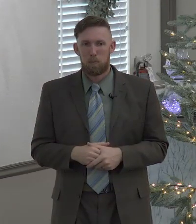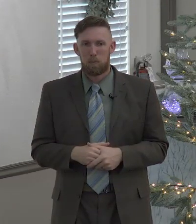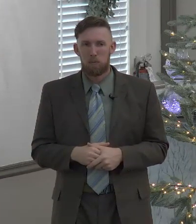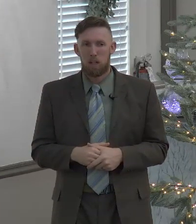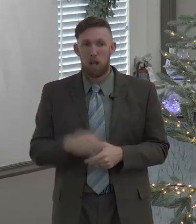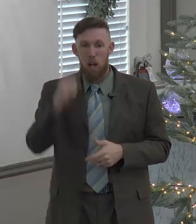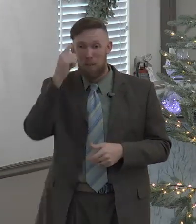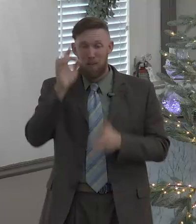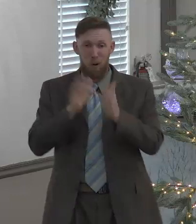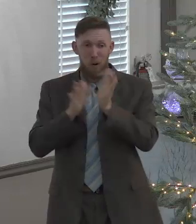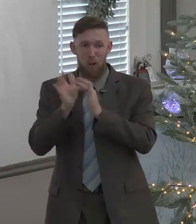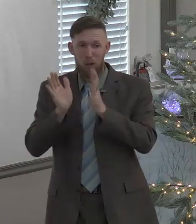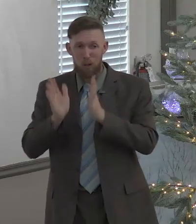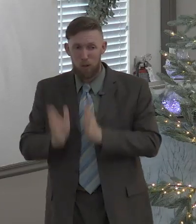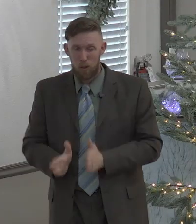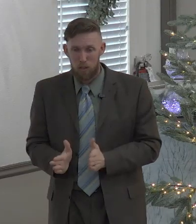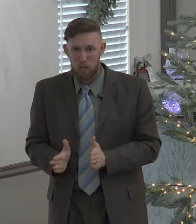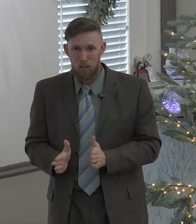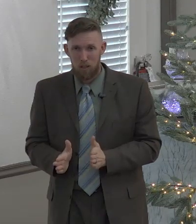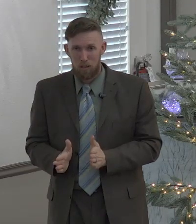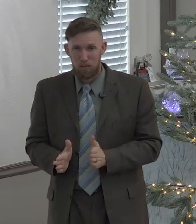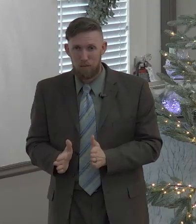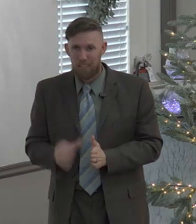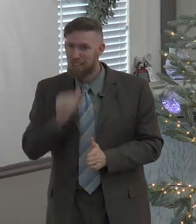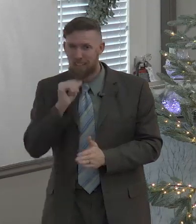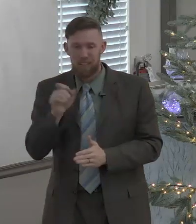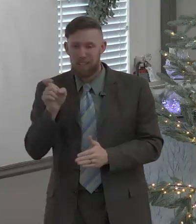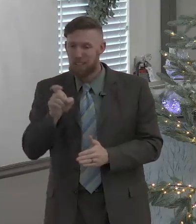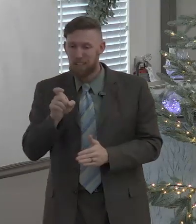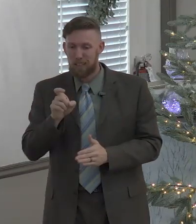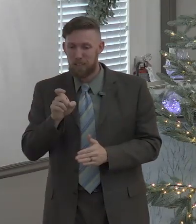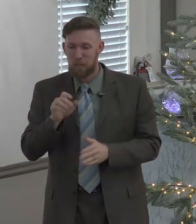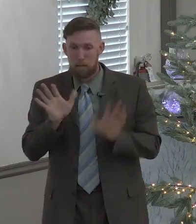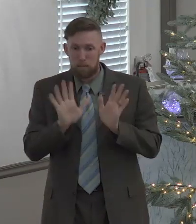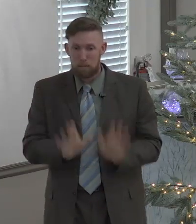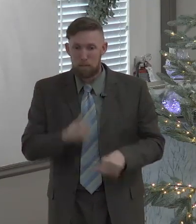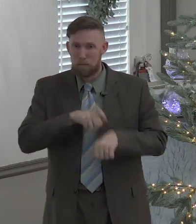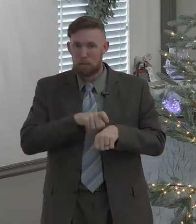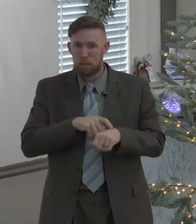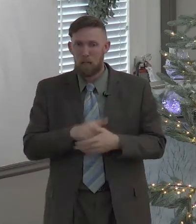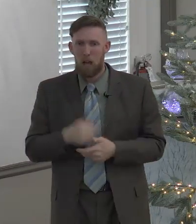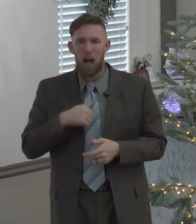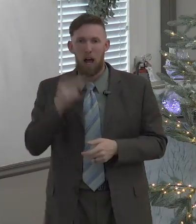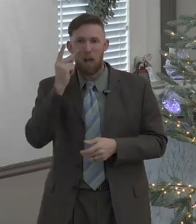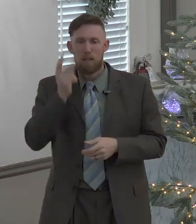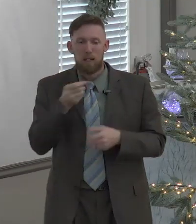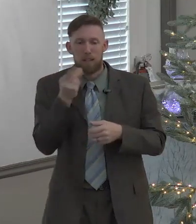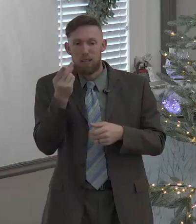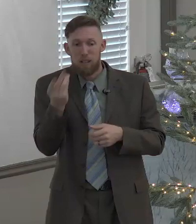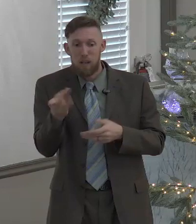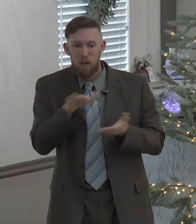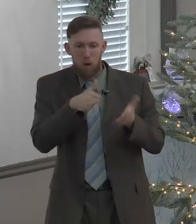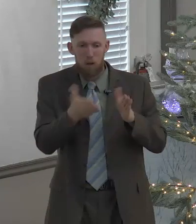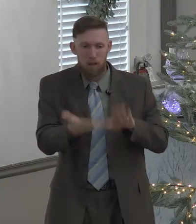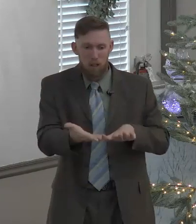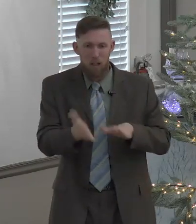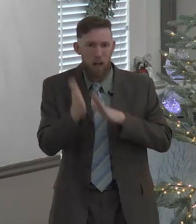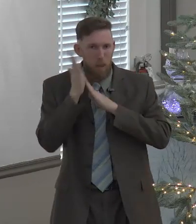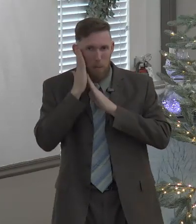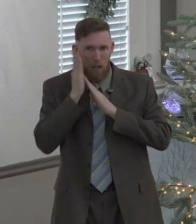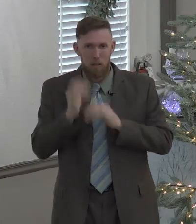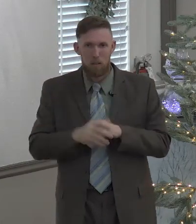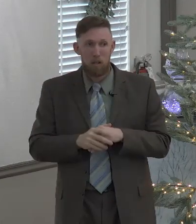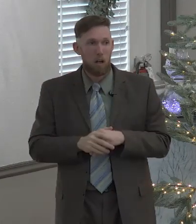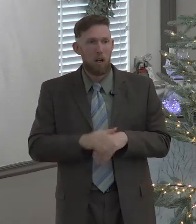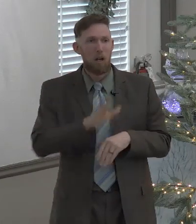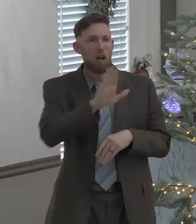the born again child of God, it's not that way. I've been at several deathbeds. I've